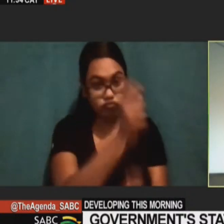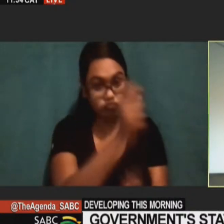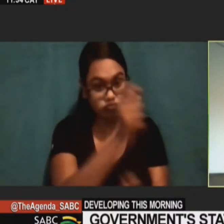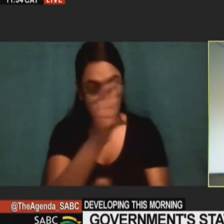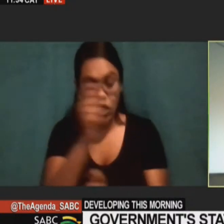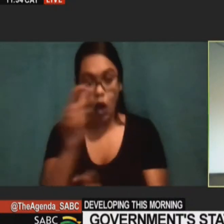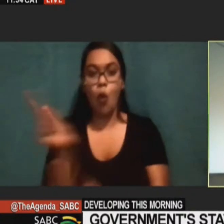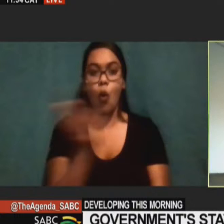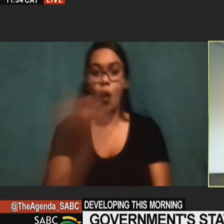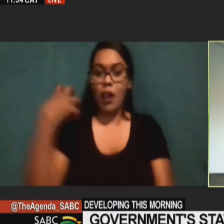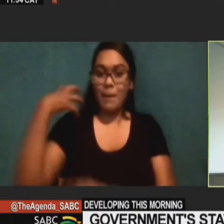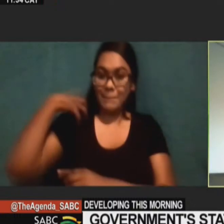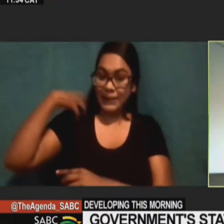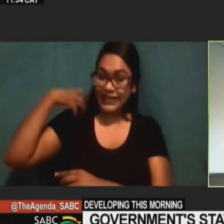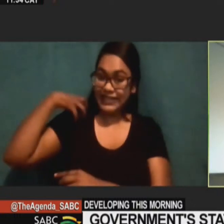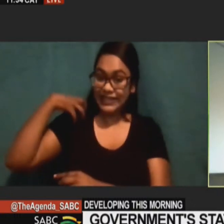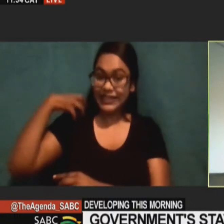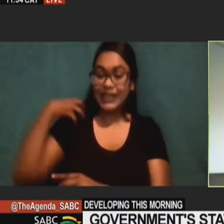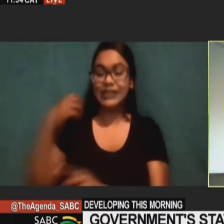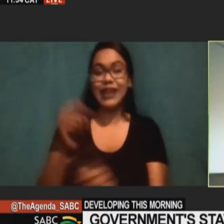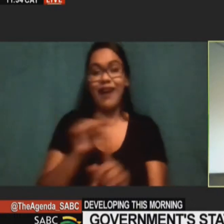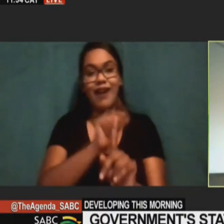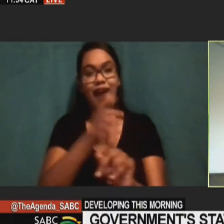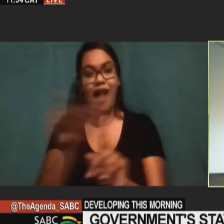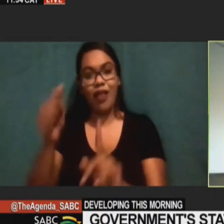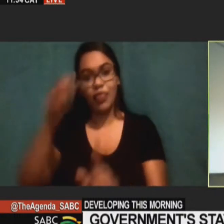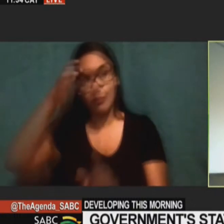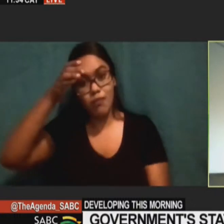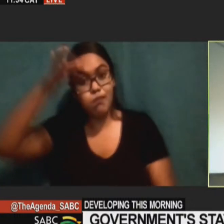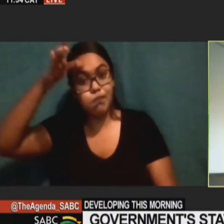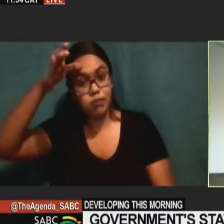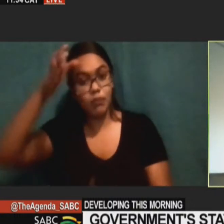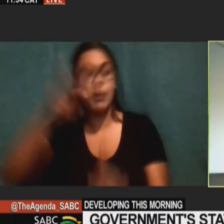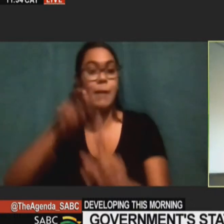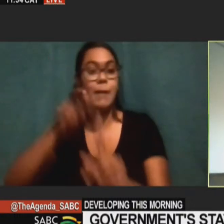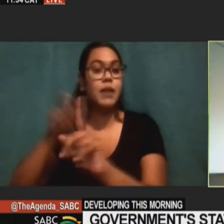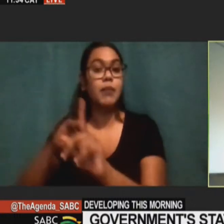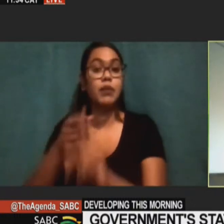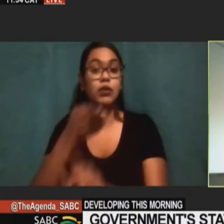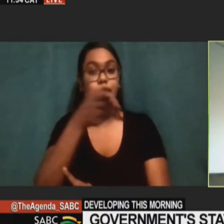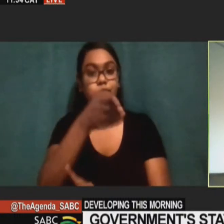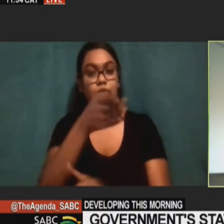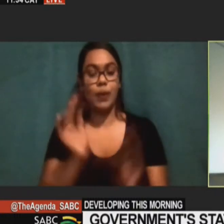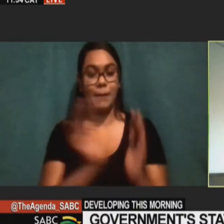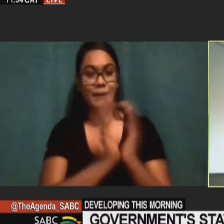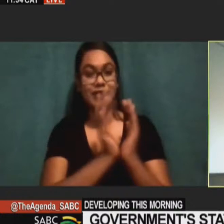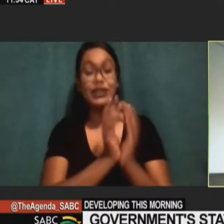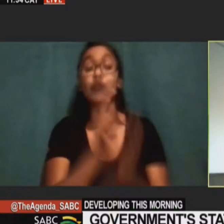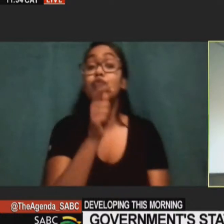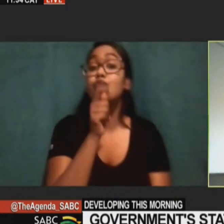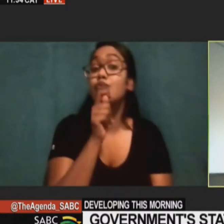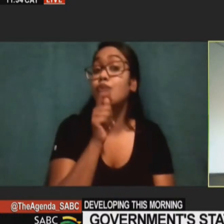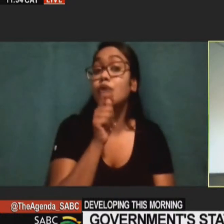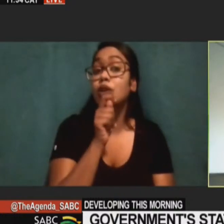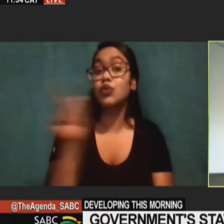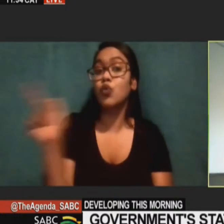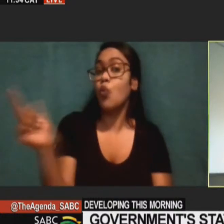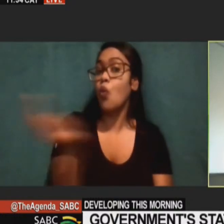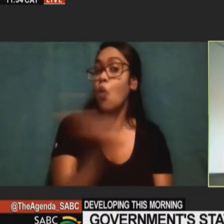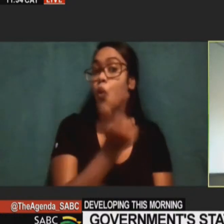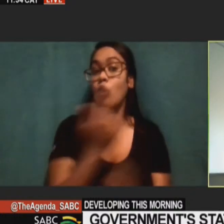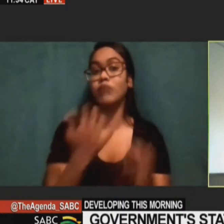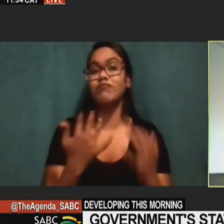Minister and all the other experts that are in the meeting. And good morning to members of the 4th